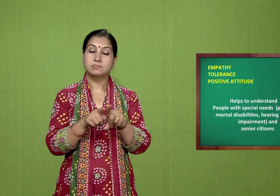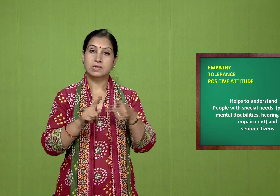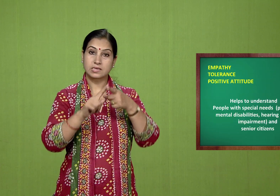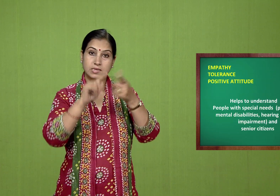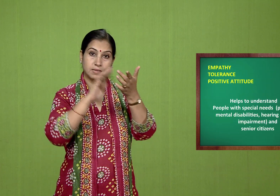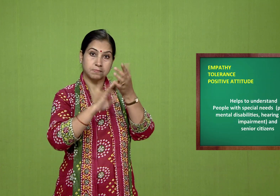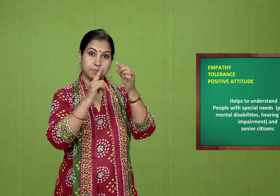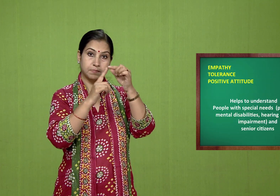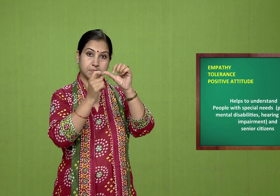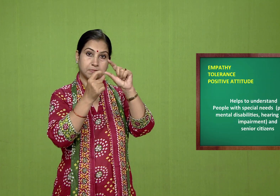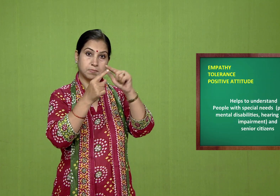Empathy,